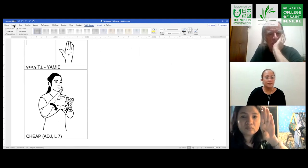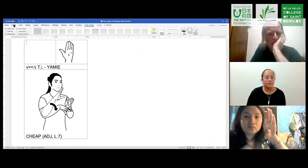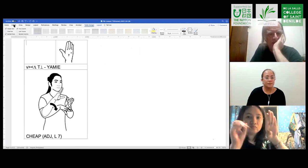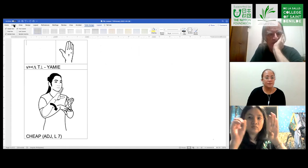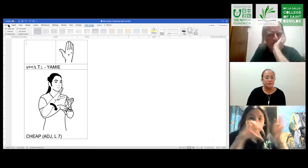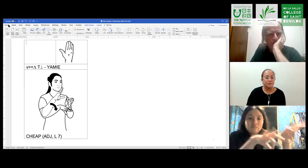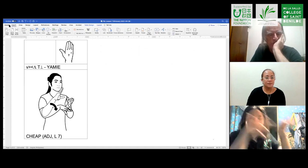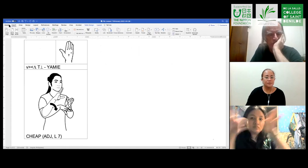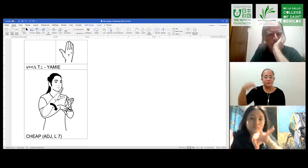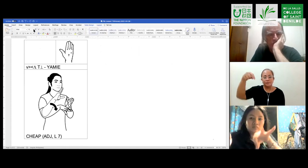Okay.